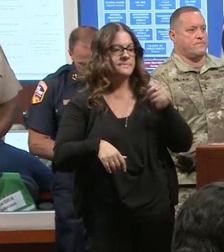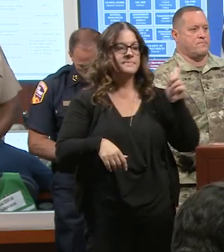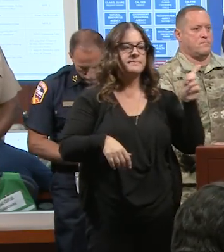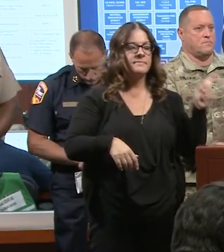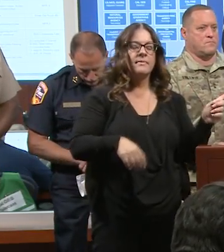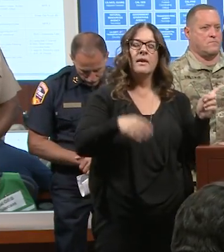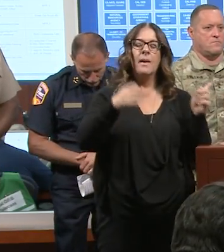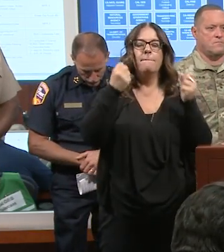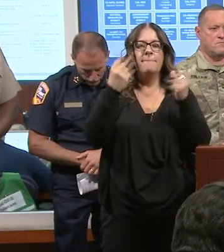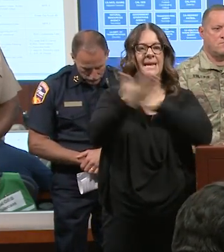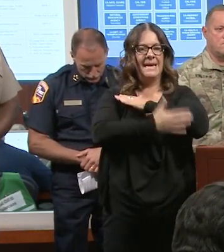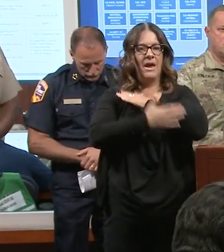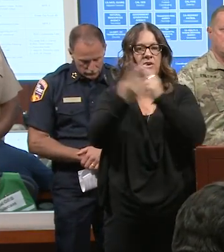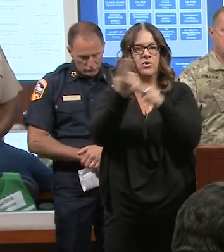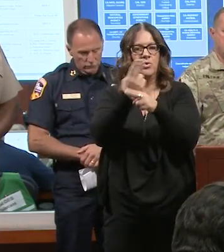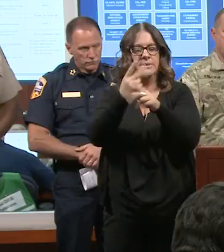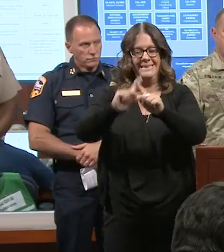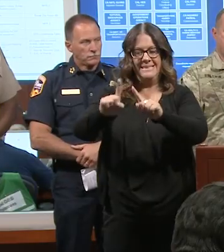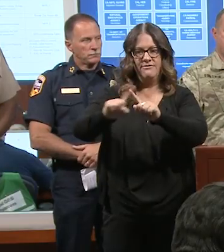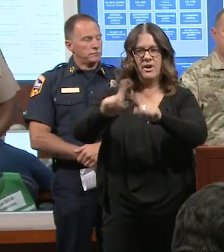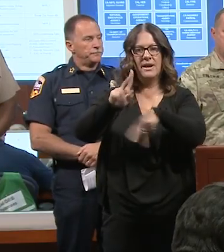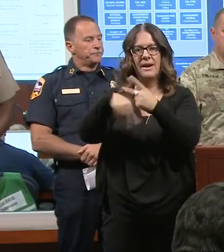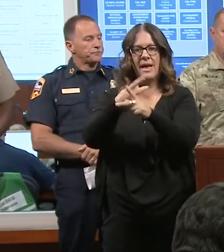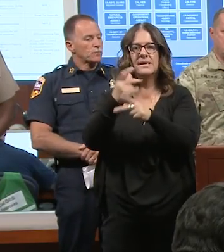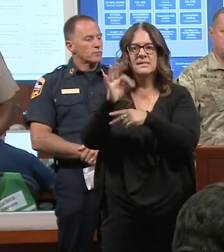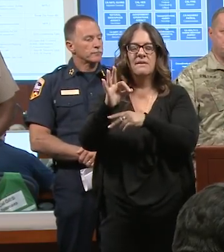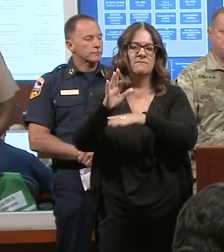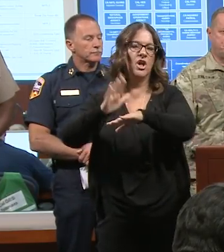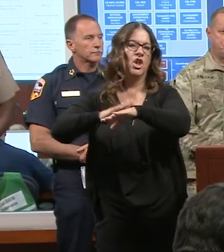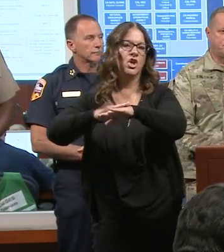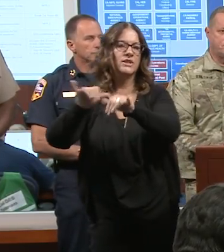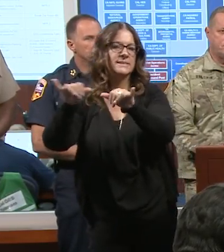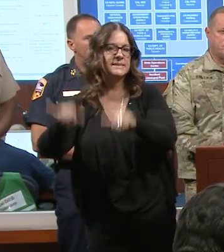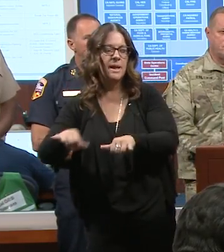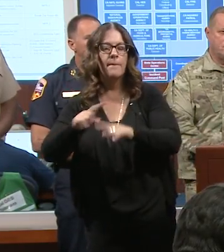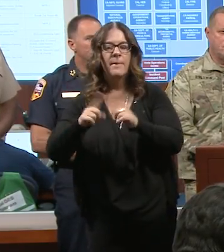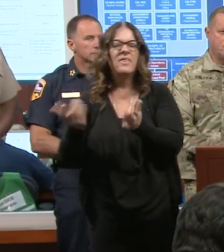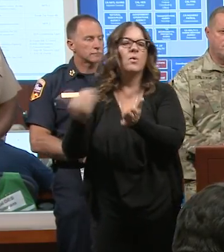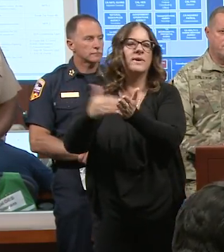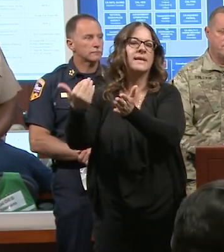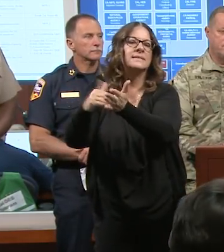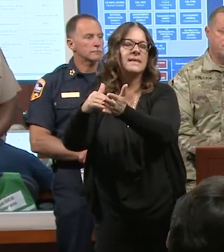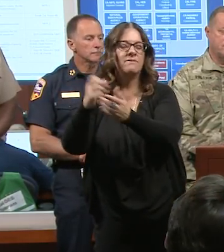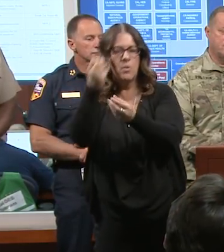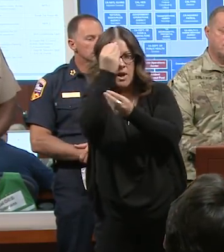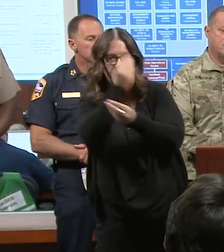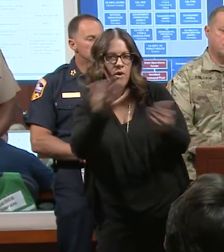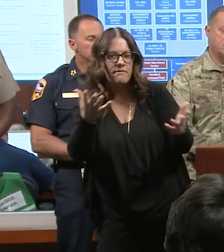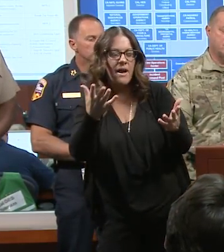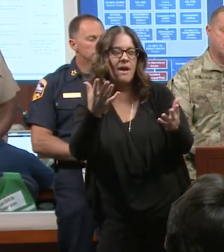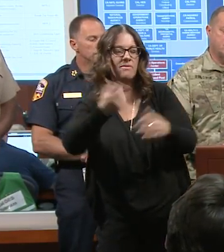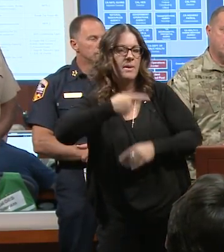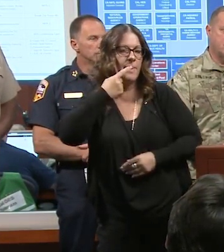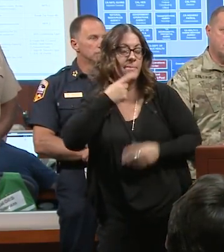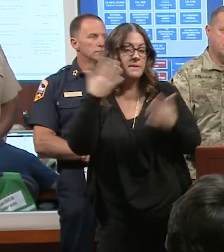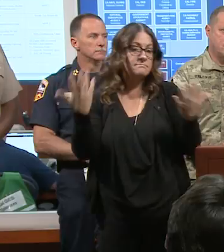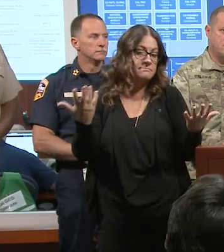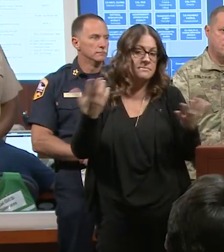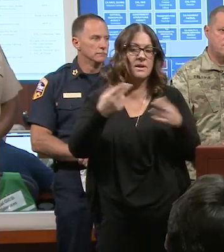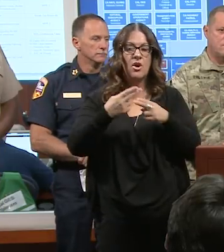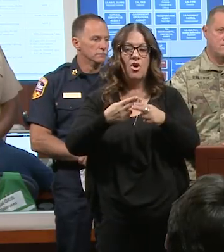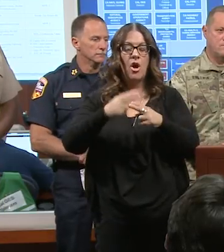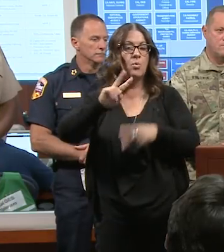by counties, and they have the redundancy to use those systems when they want to notify the public. One is maybe